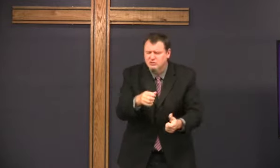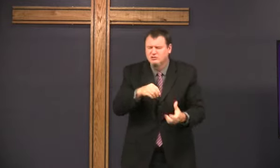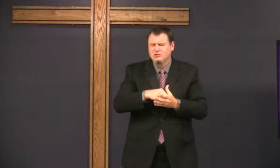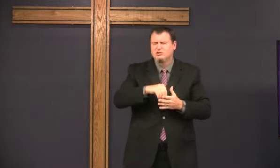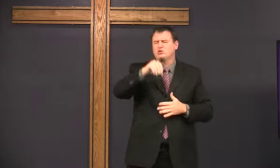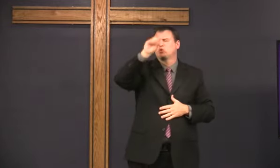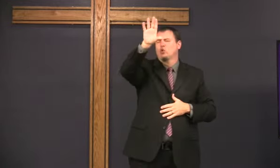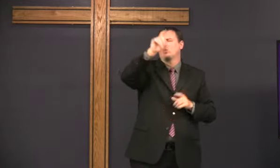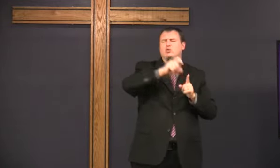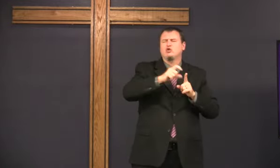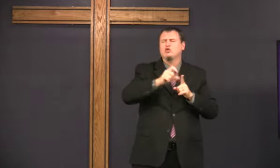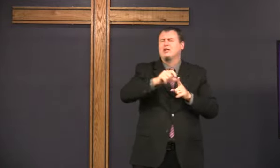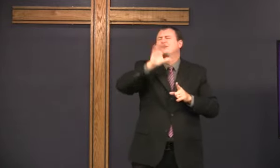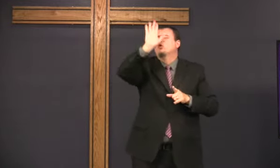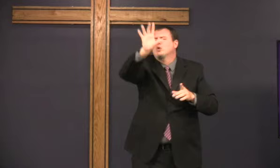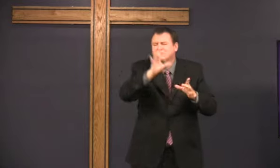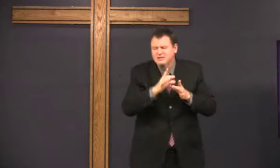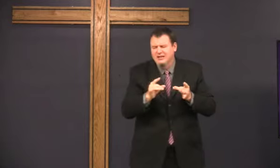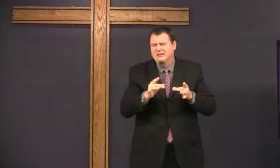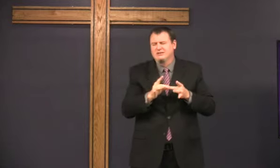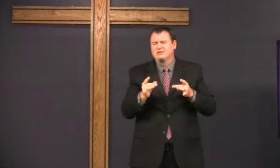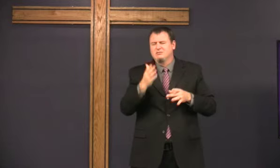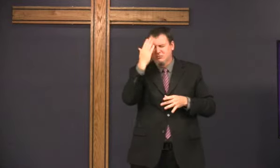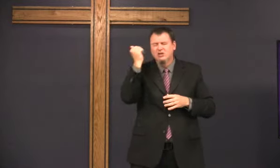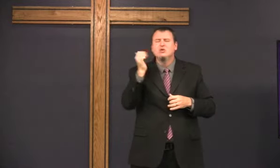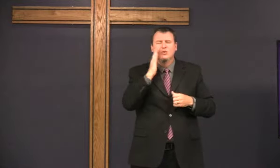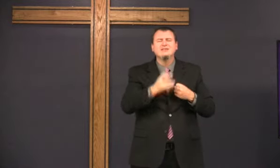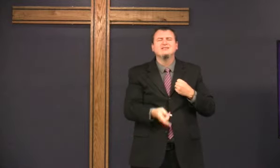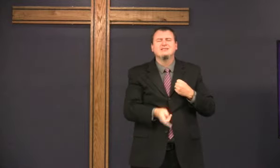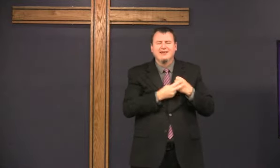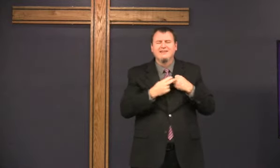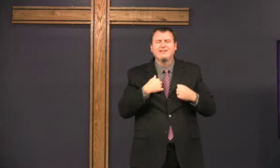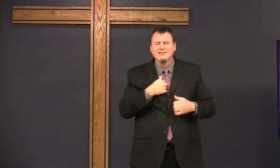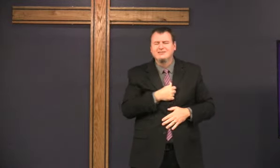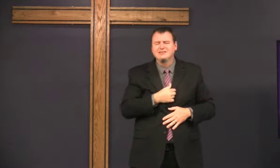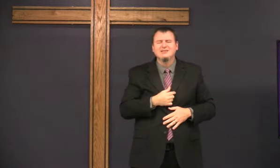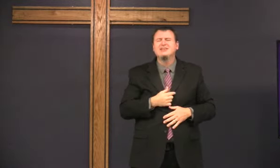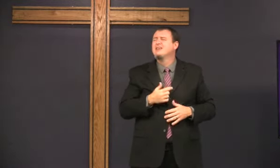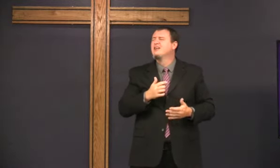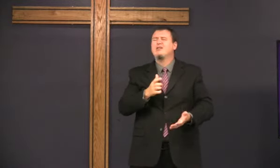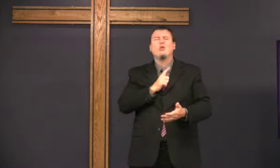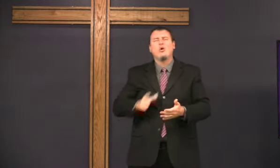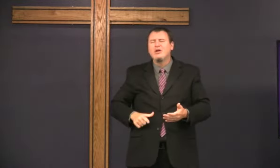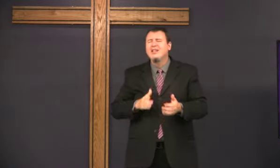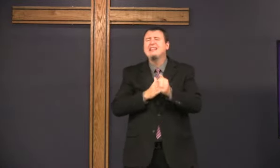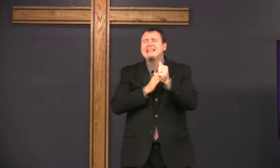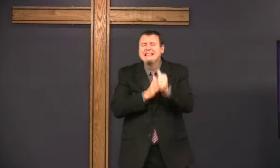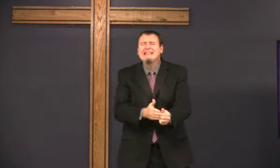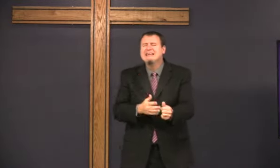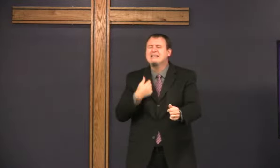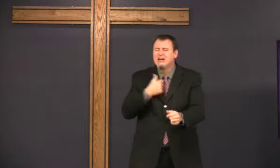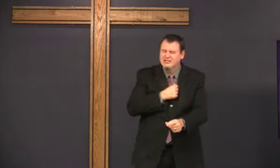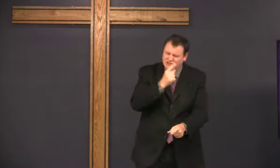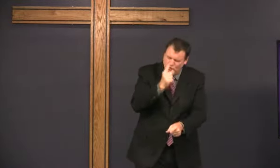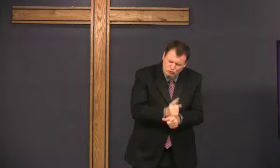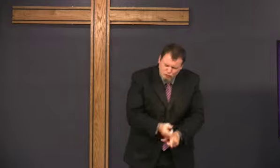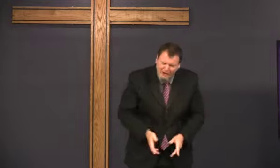To be interested. Your word, your message, because it will save us. Lord, lead